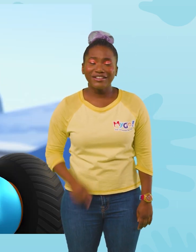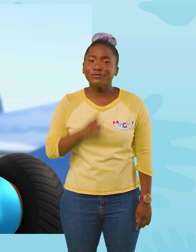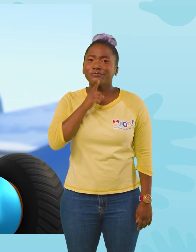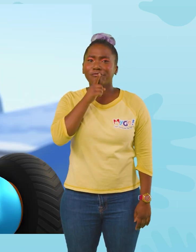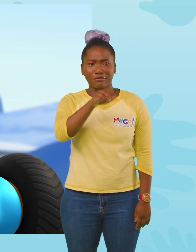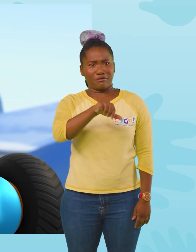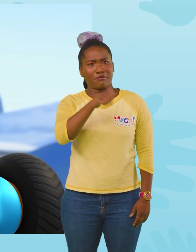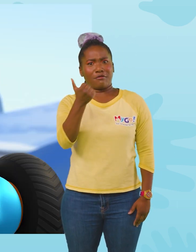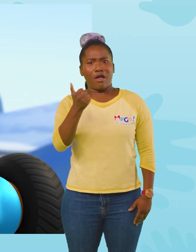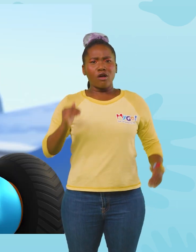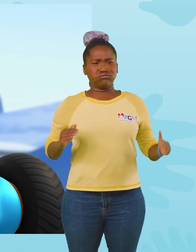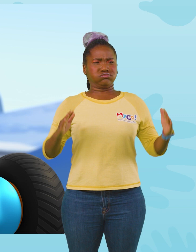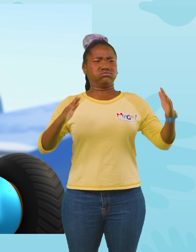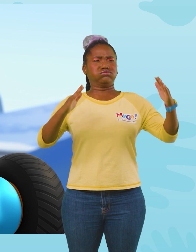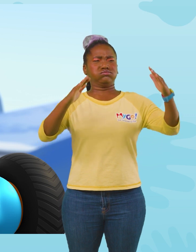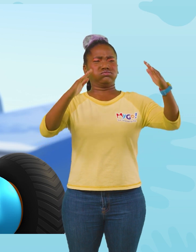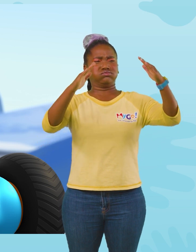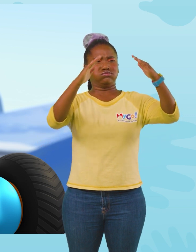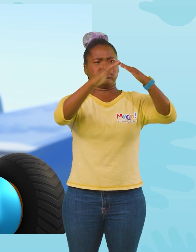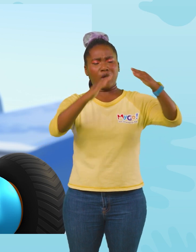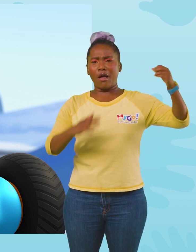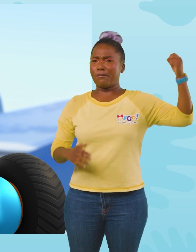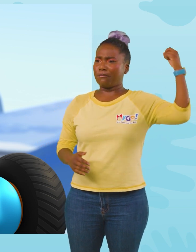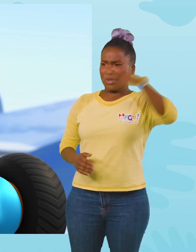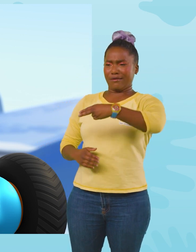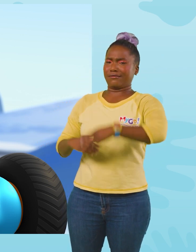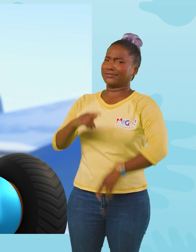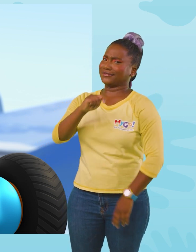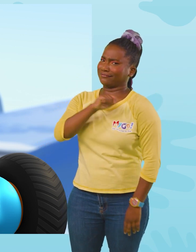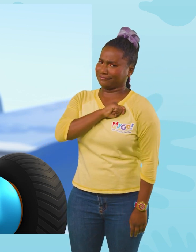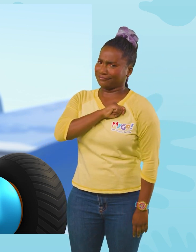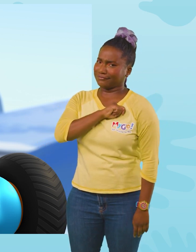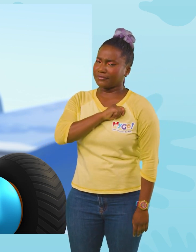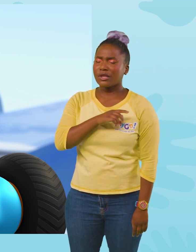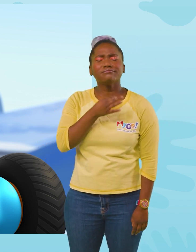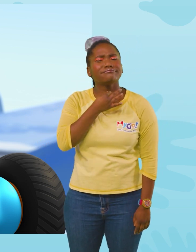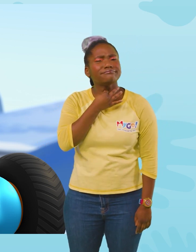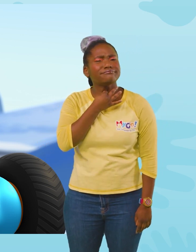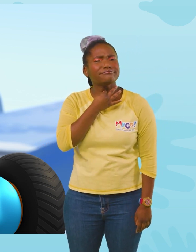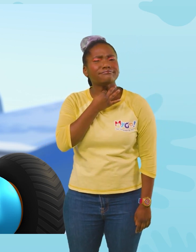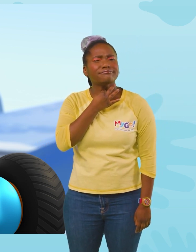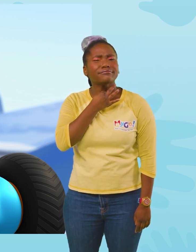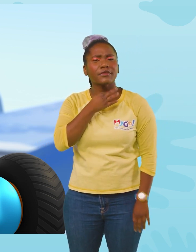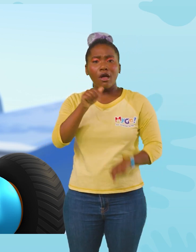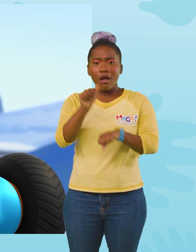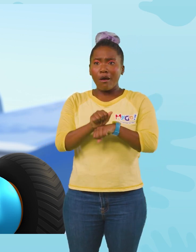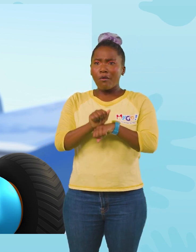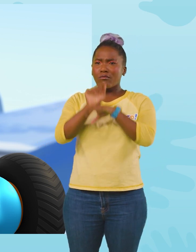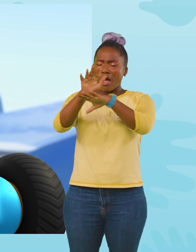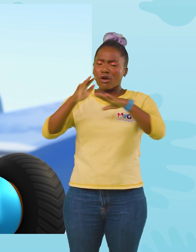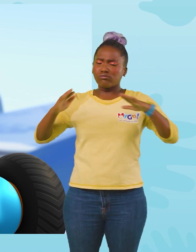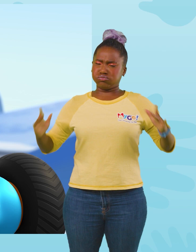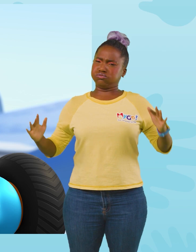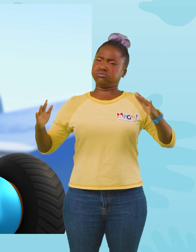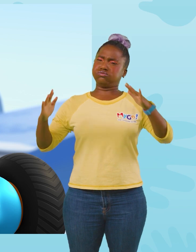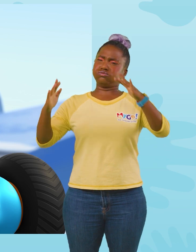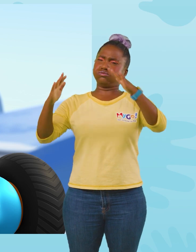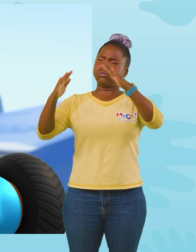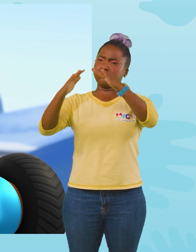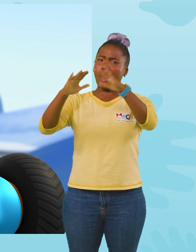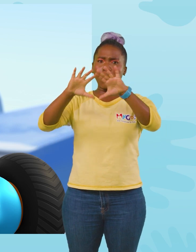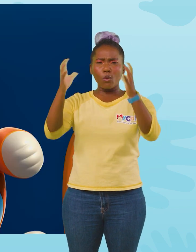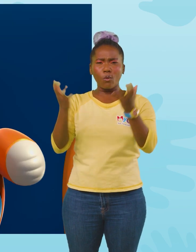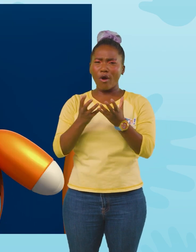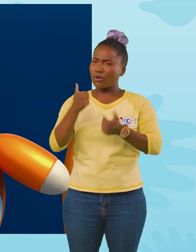I'm sure there are way taller mountains, Tabs. I wonder, what's the tallest mountain in the